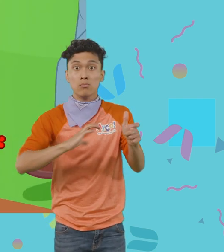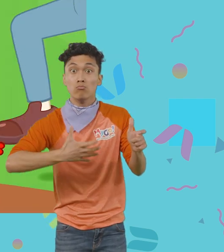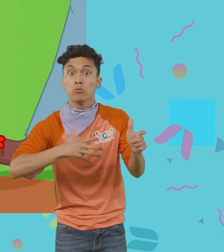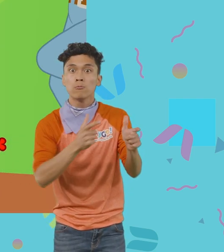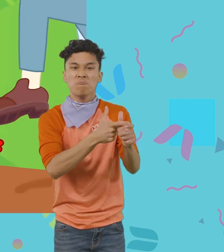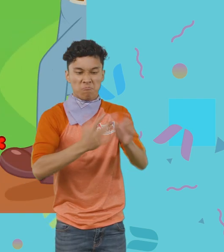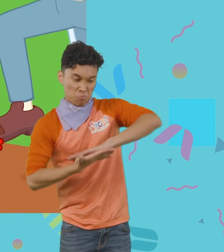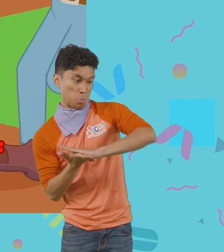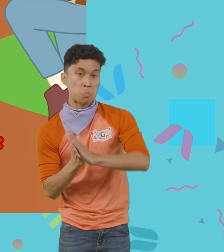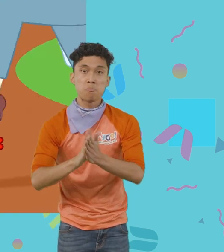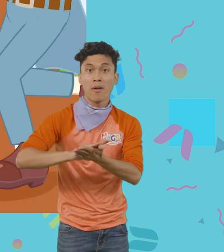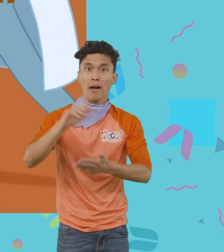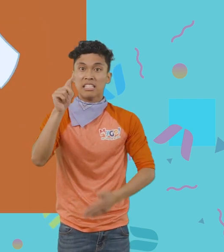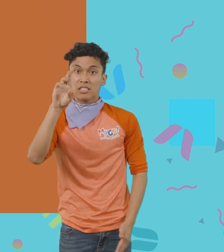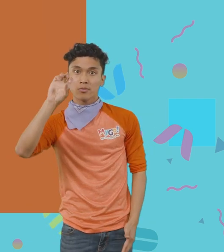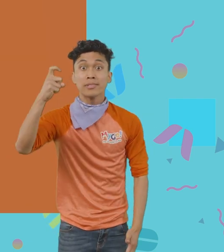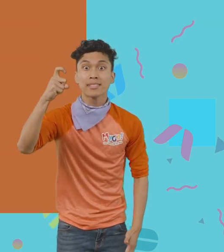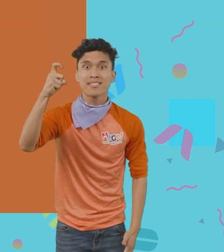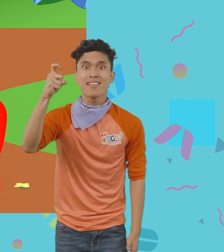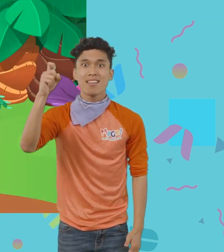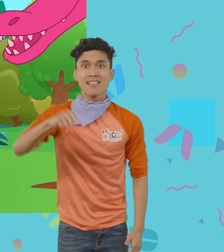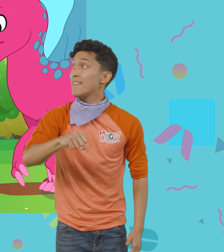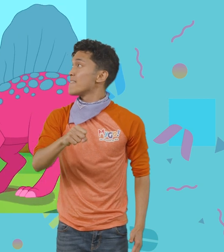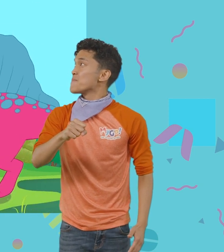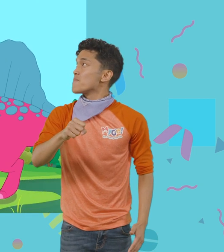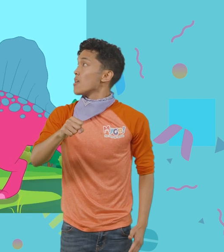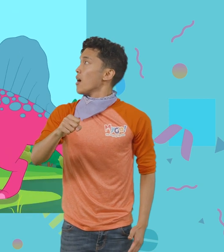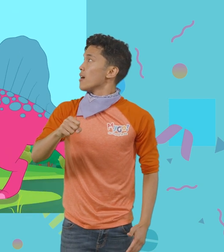Morphle, morph into a T-Rex!